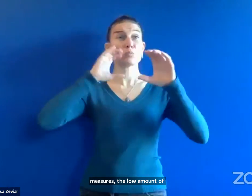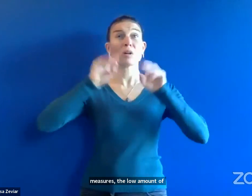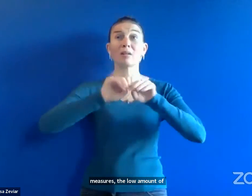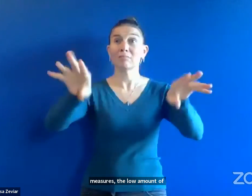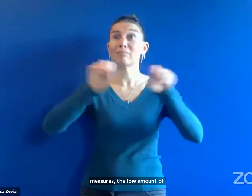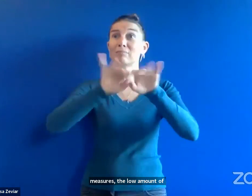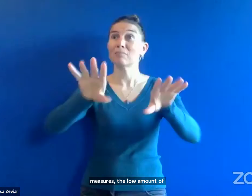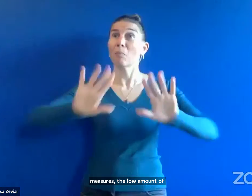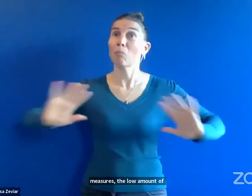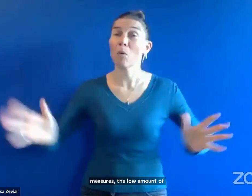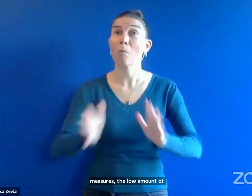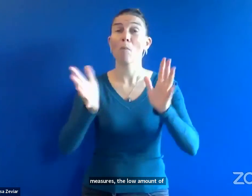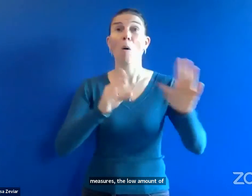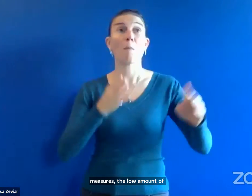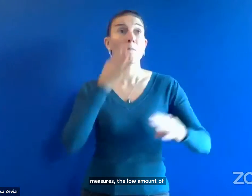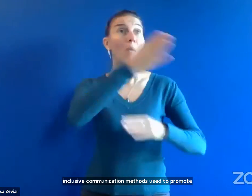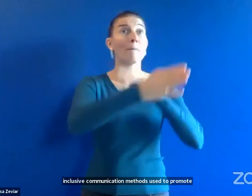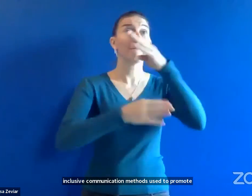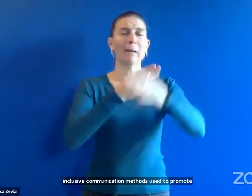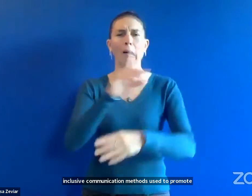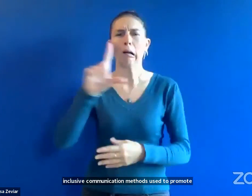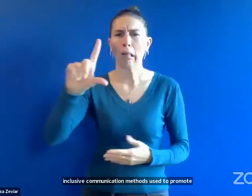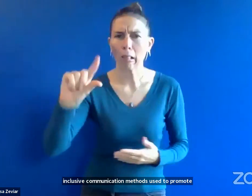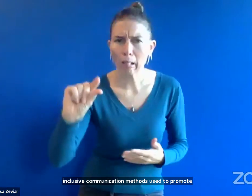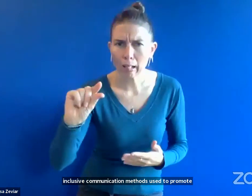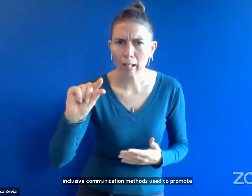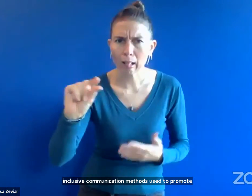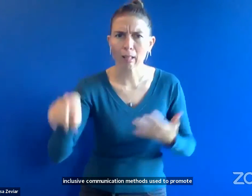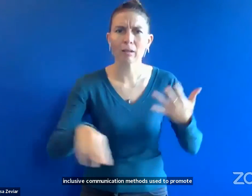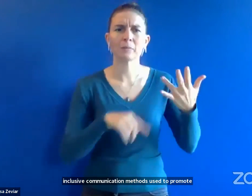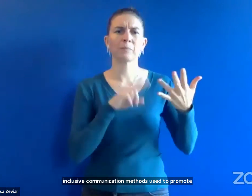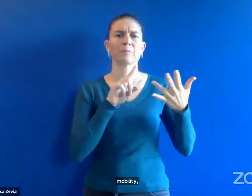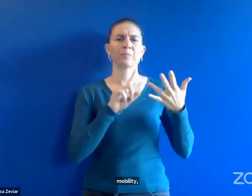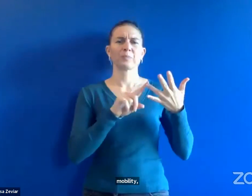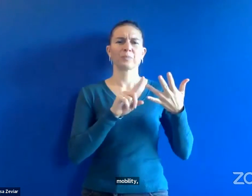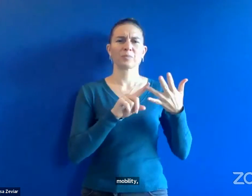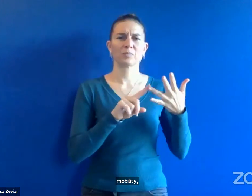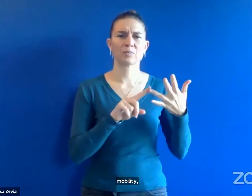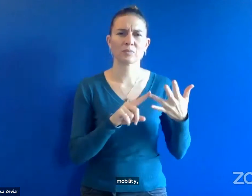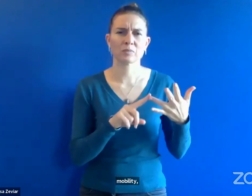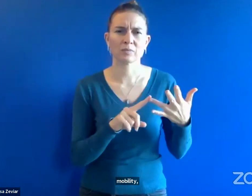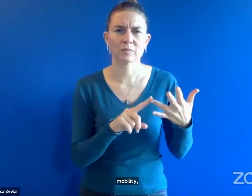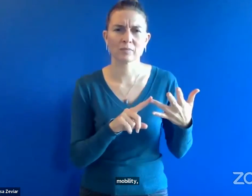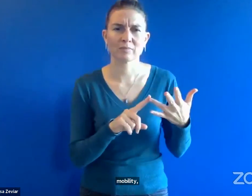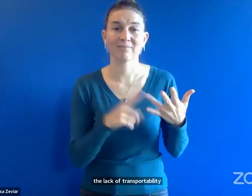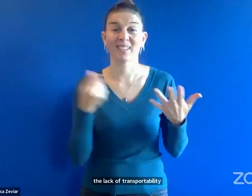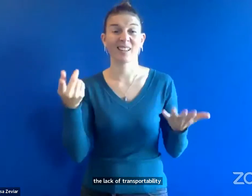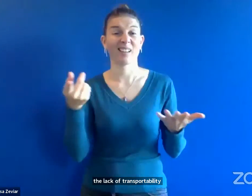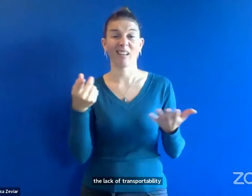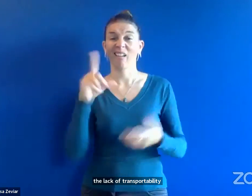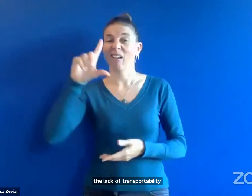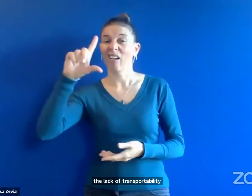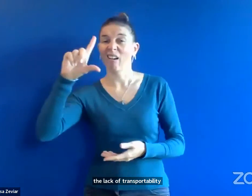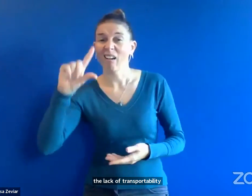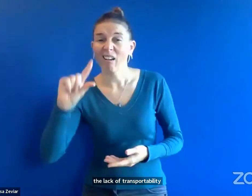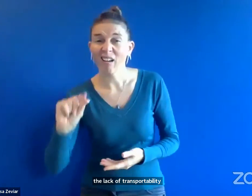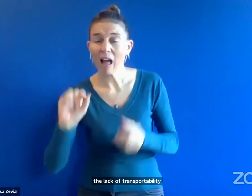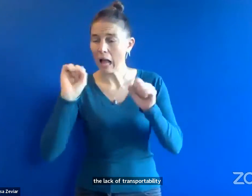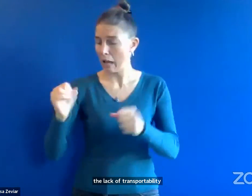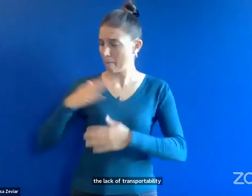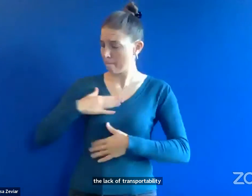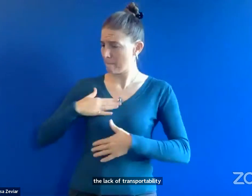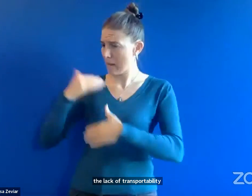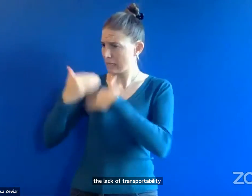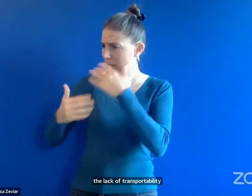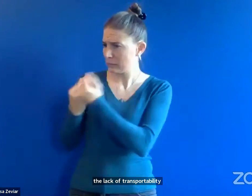mobility. The lack of transportability of grants and other support abroad, or any other